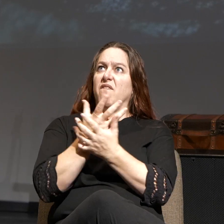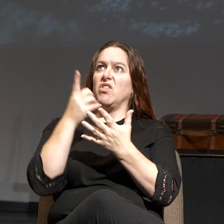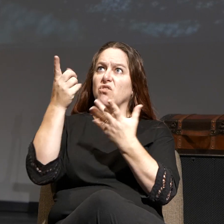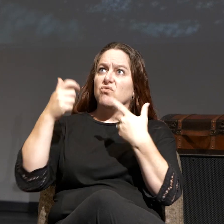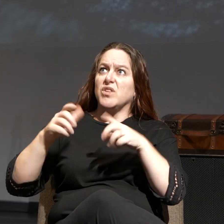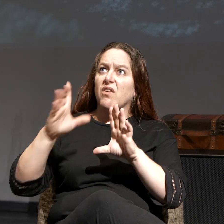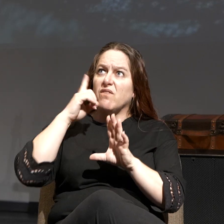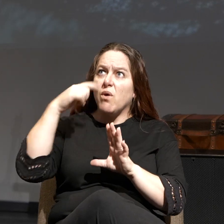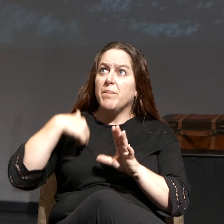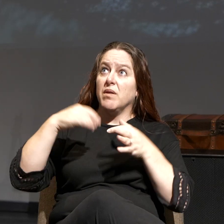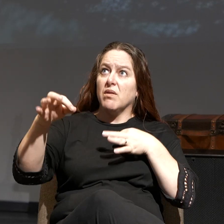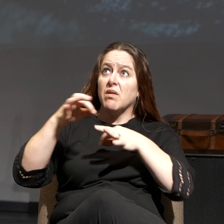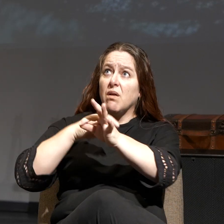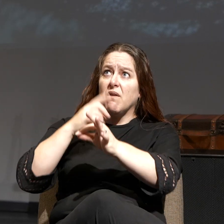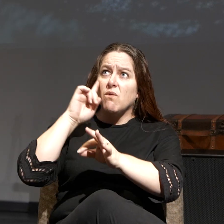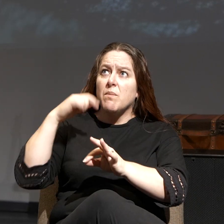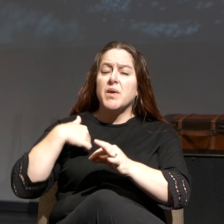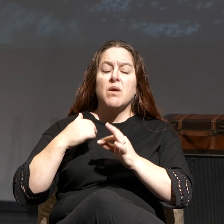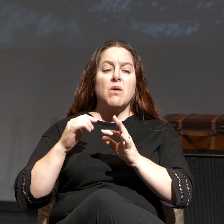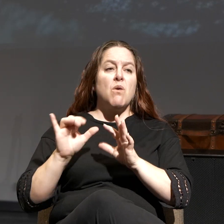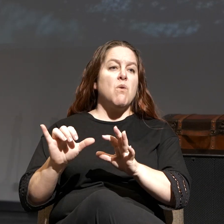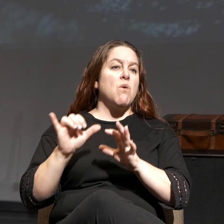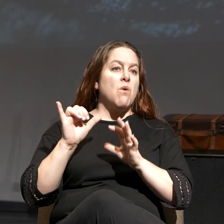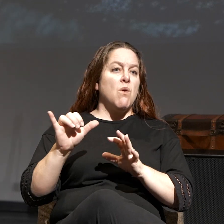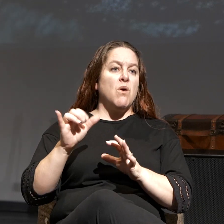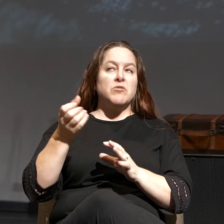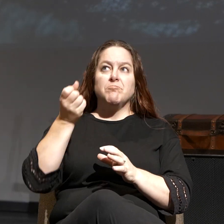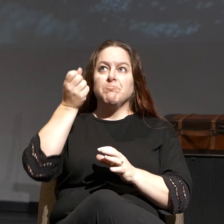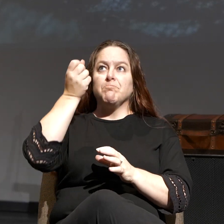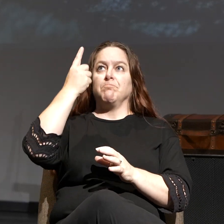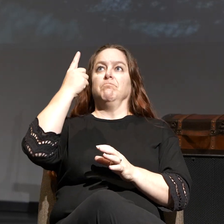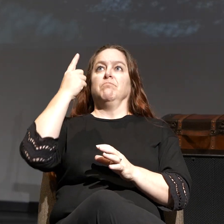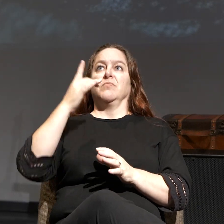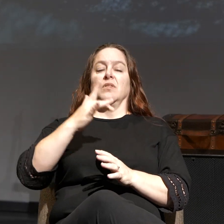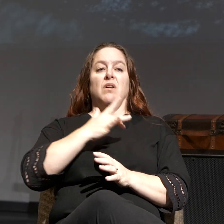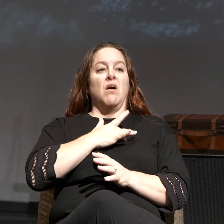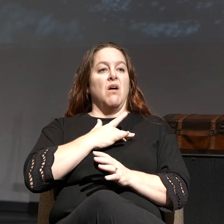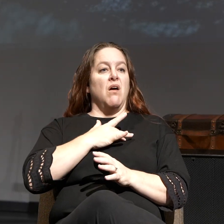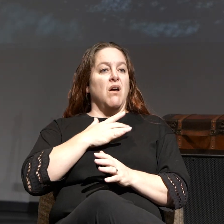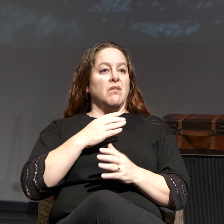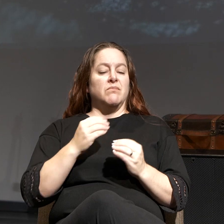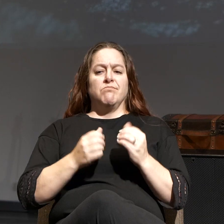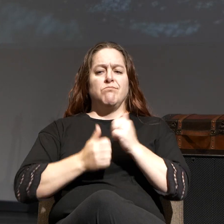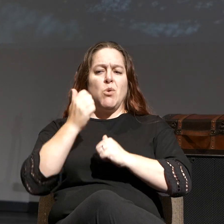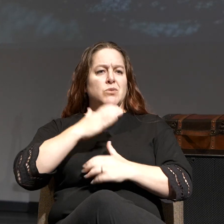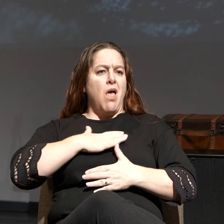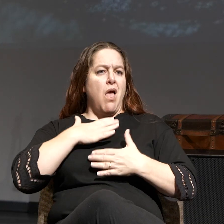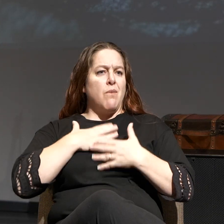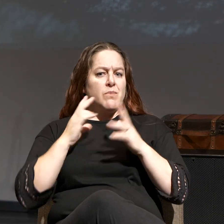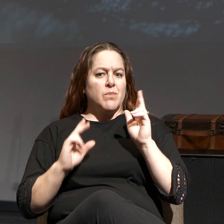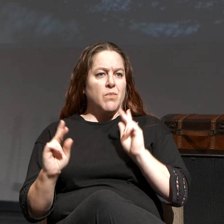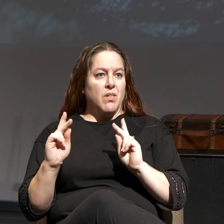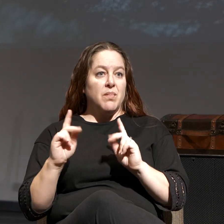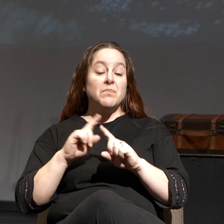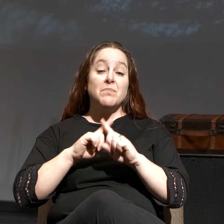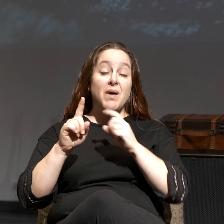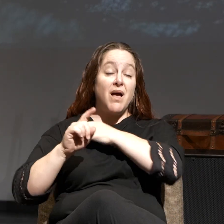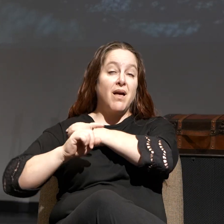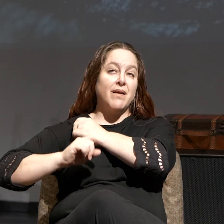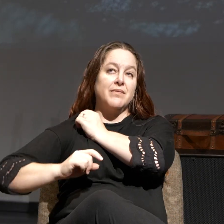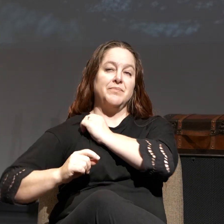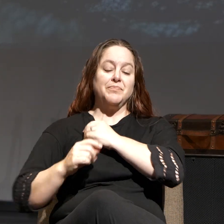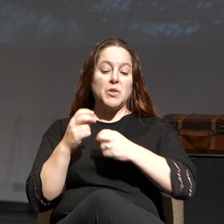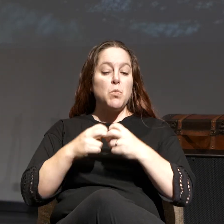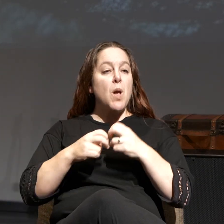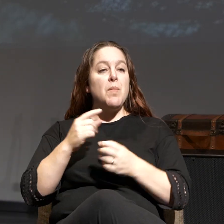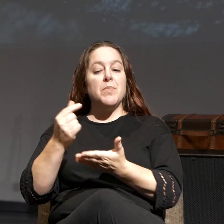cross. When you live in the reality of that, oh my goodness, you will be the happiest person on the planet. The problem is gospel amnesia. We